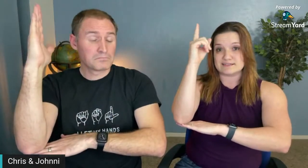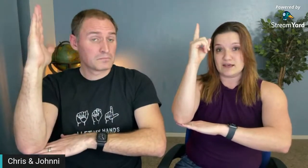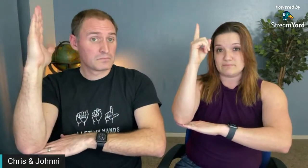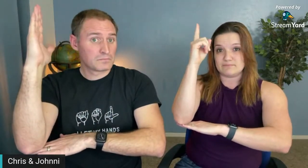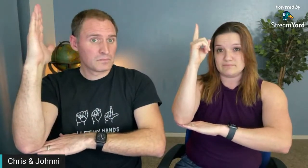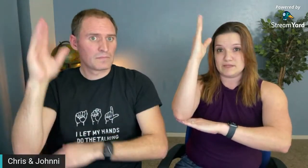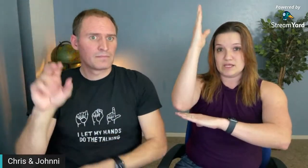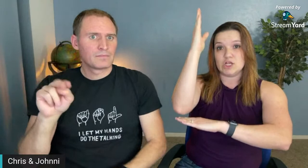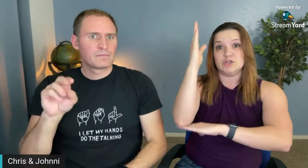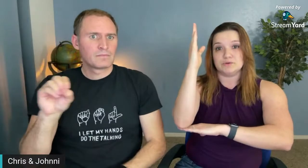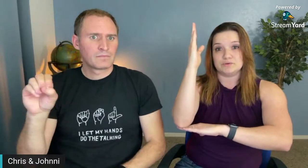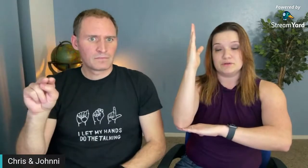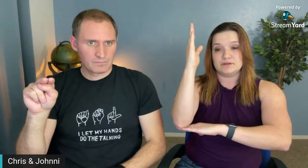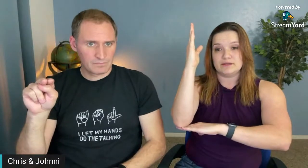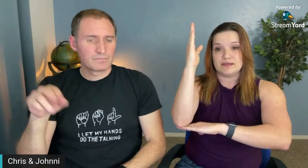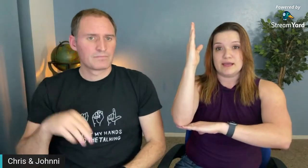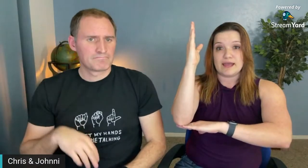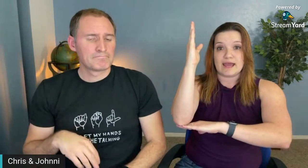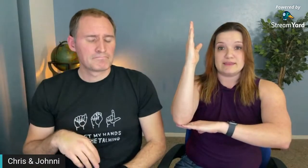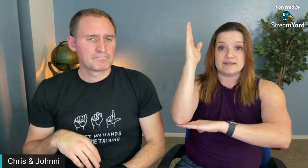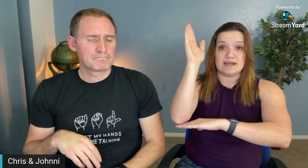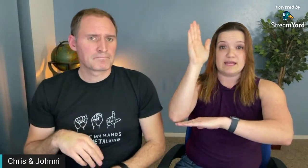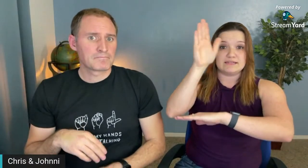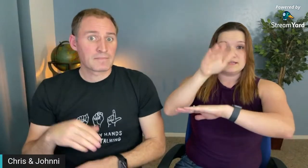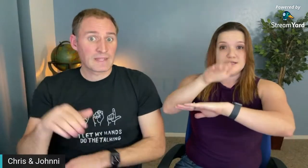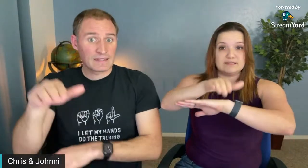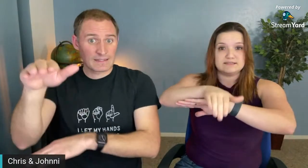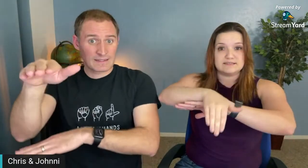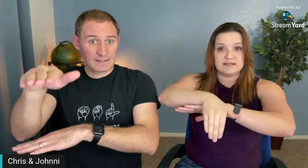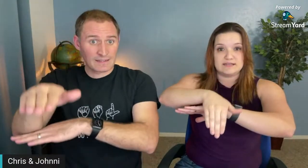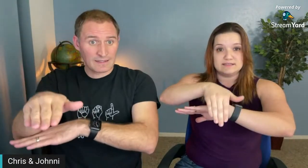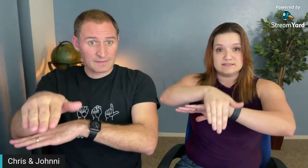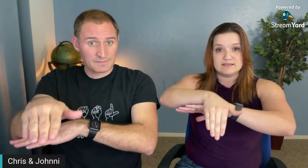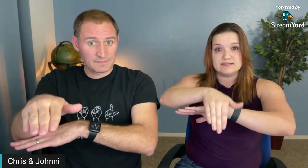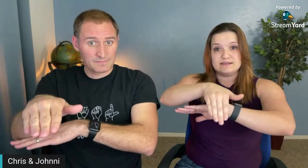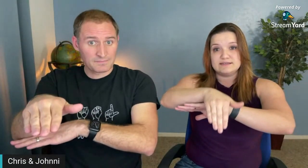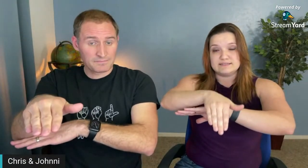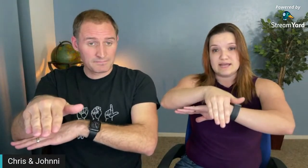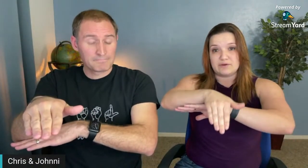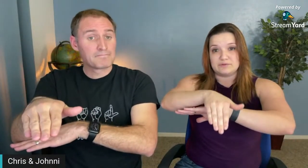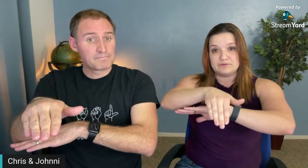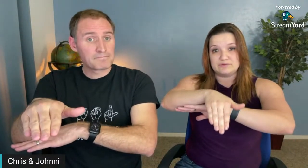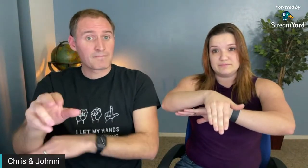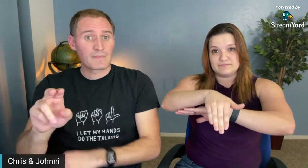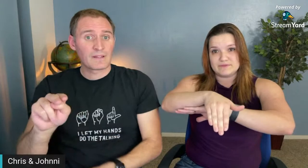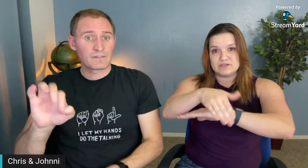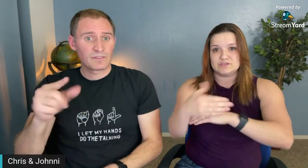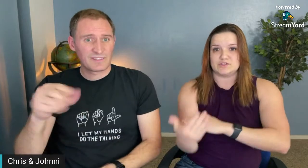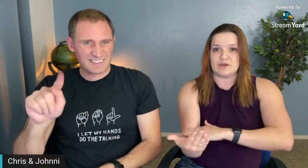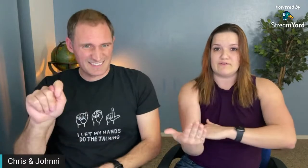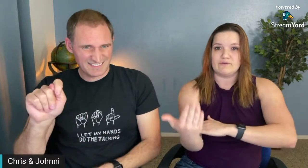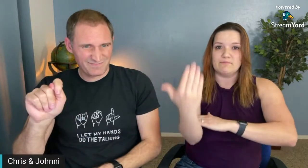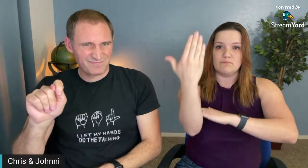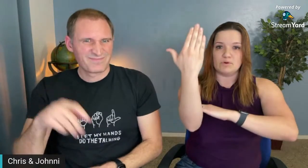top. Noon. And then night, the sun is down. So you have